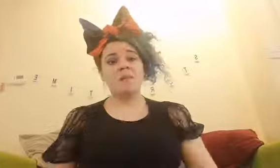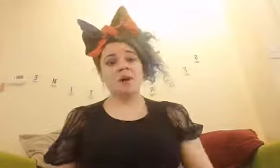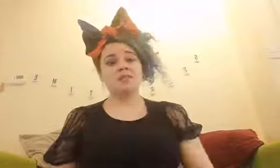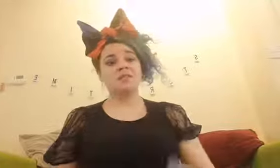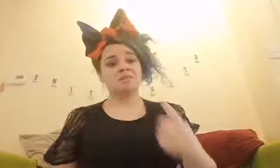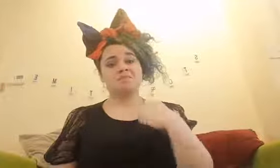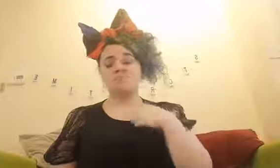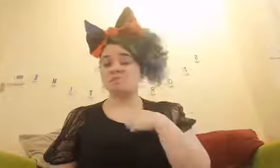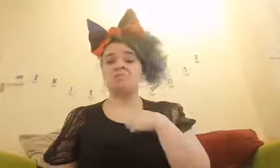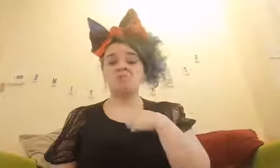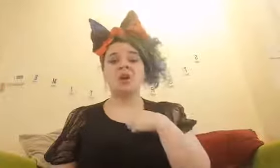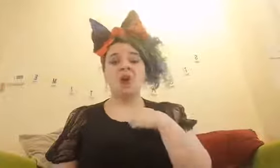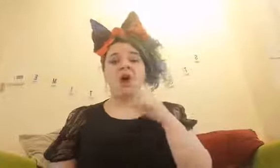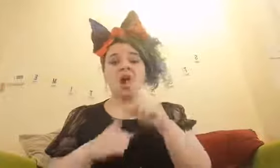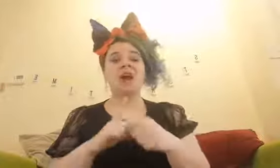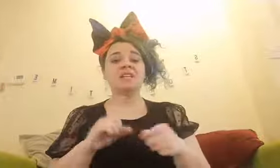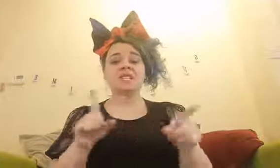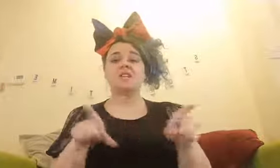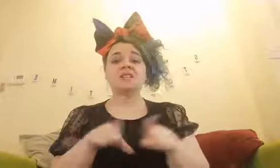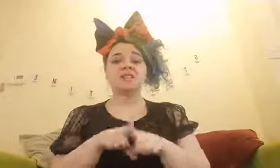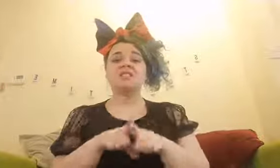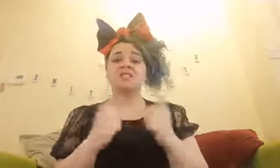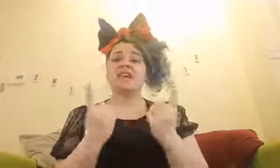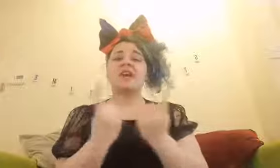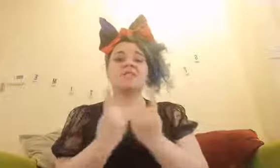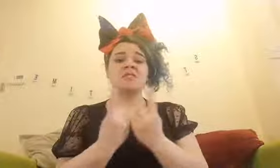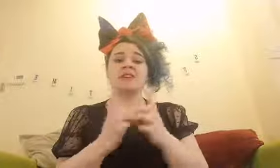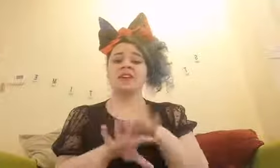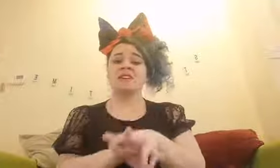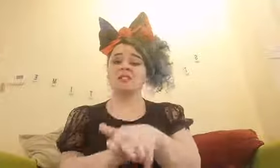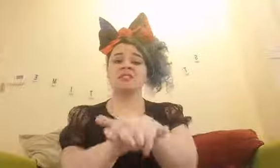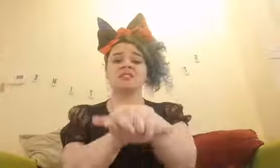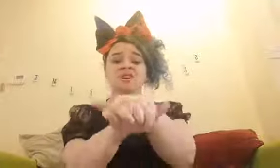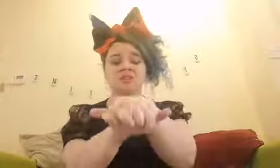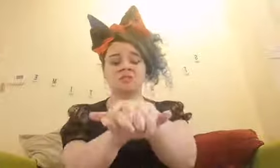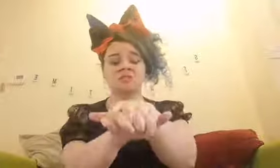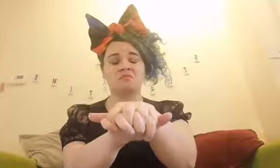but I did the same thing to Turtle.